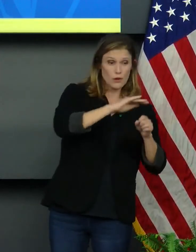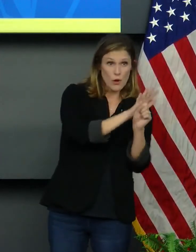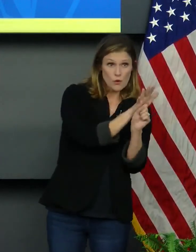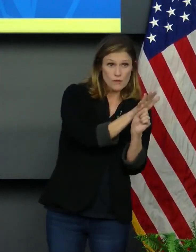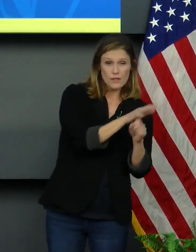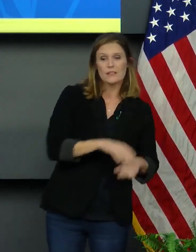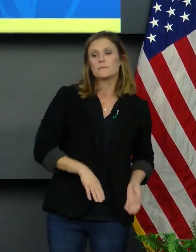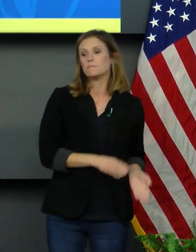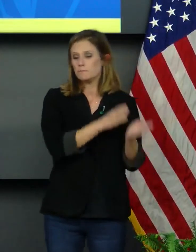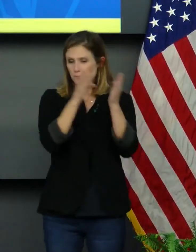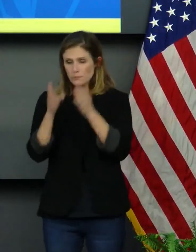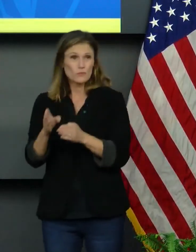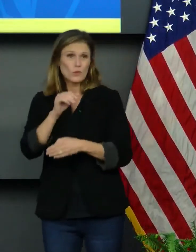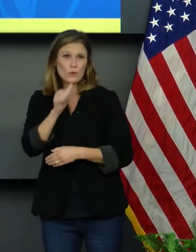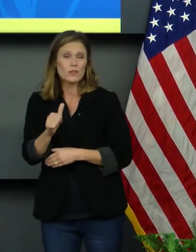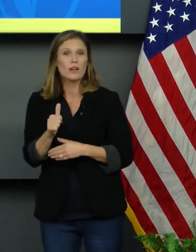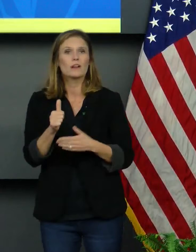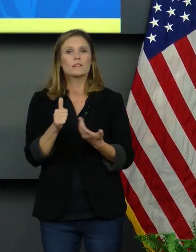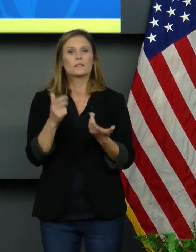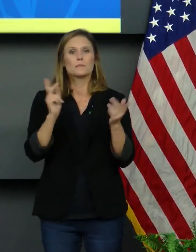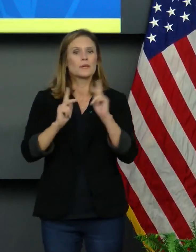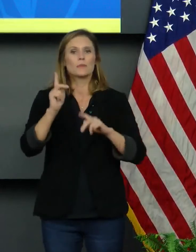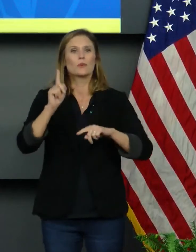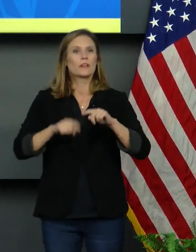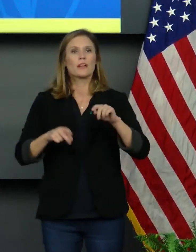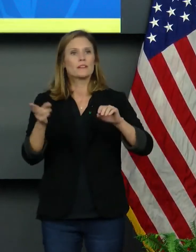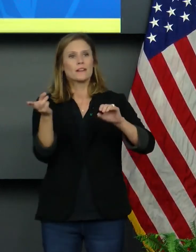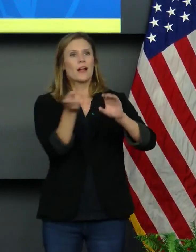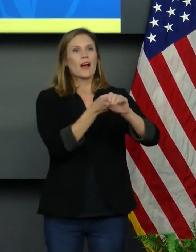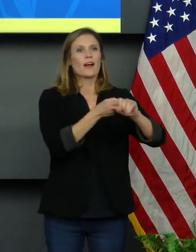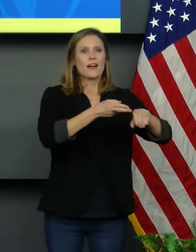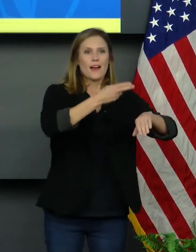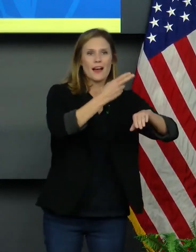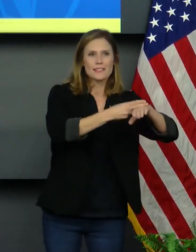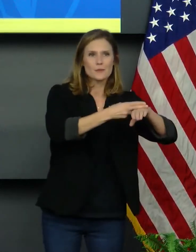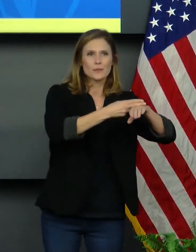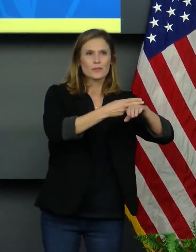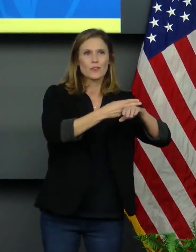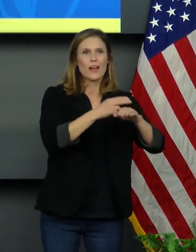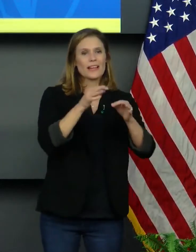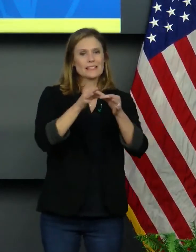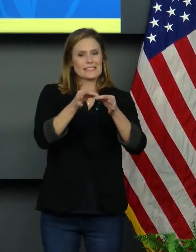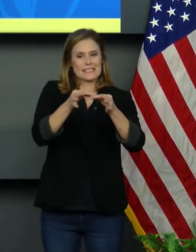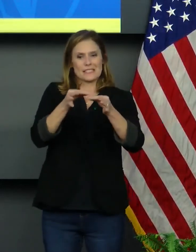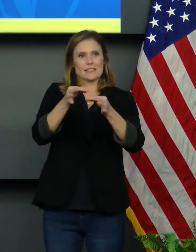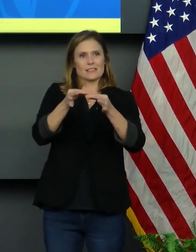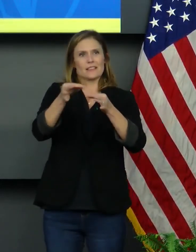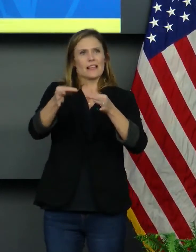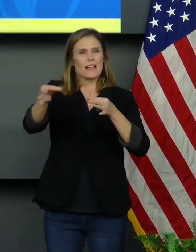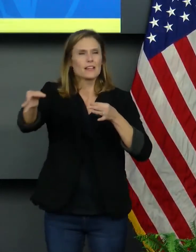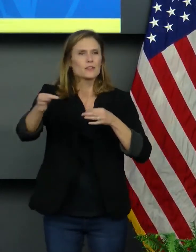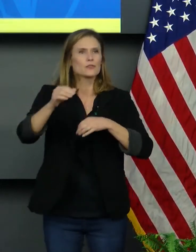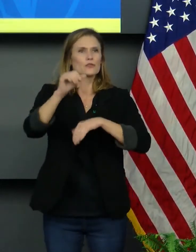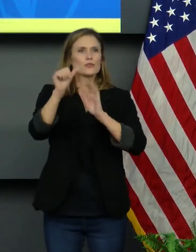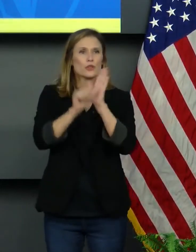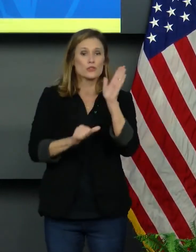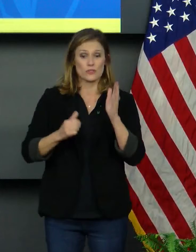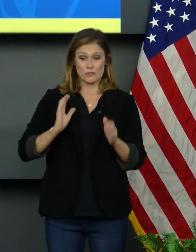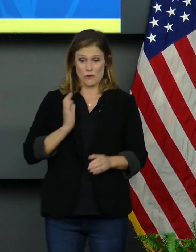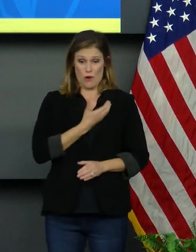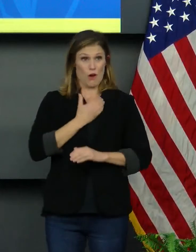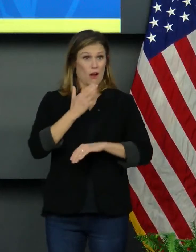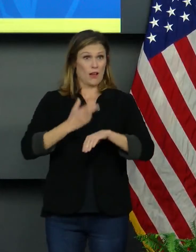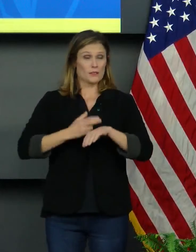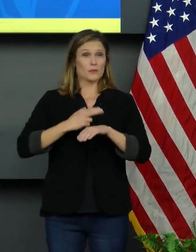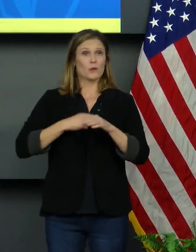get a hospital bed for other reasons and delaying surgeries. For several weeks in our facilities, we've delayed